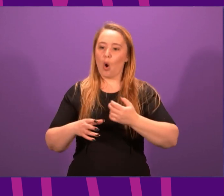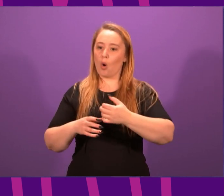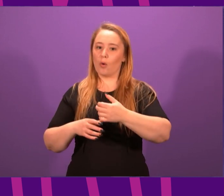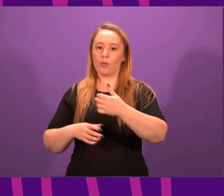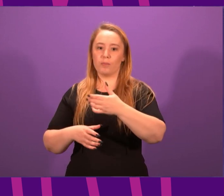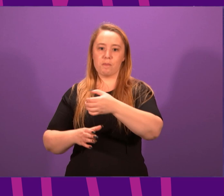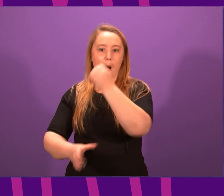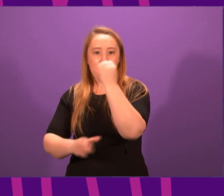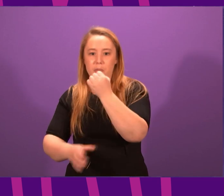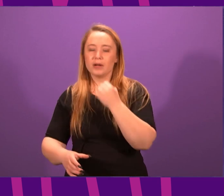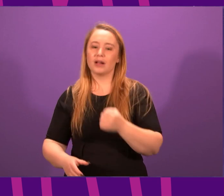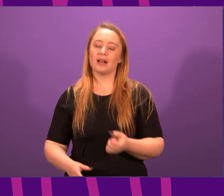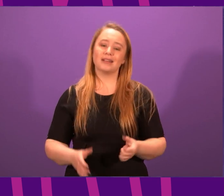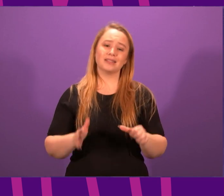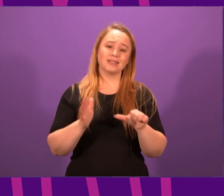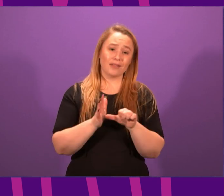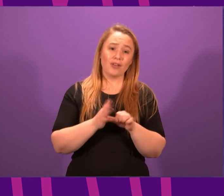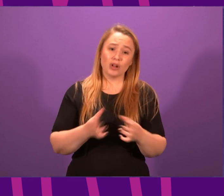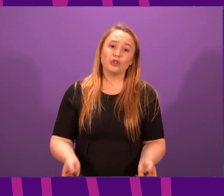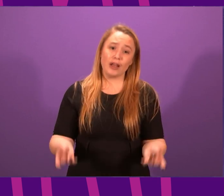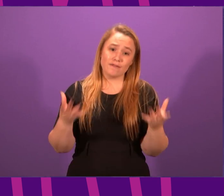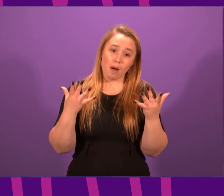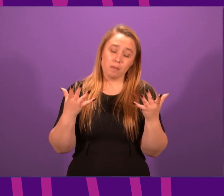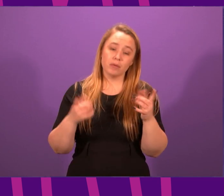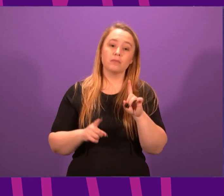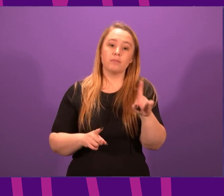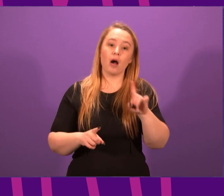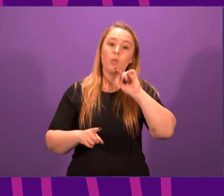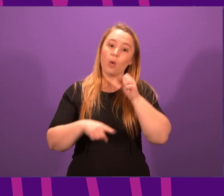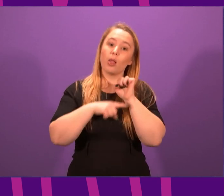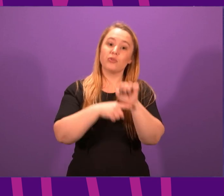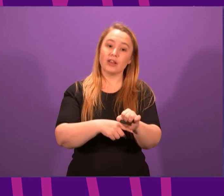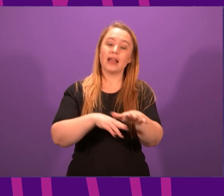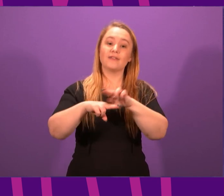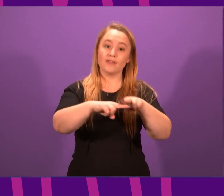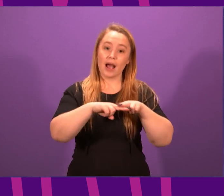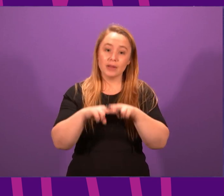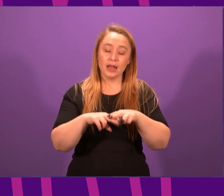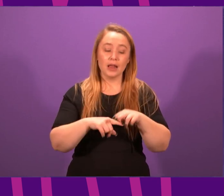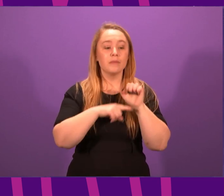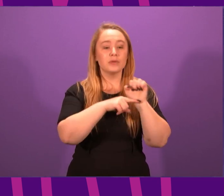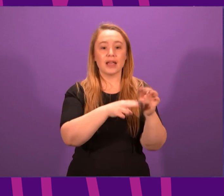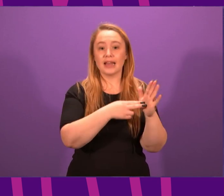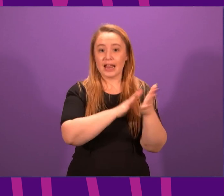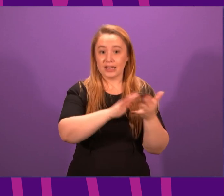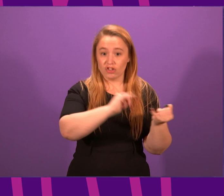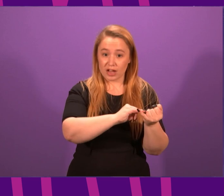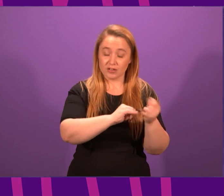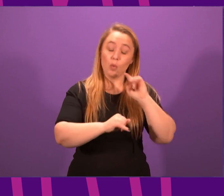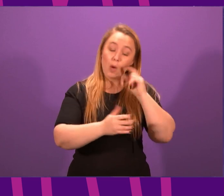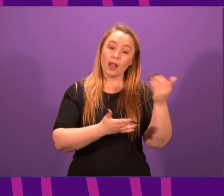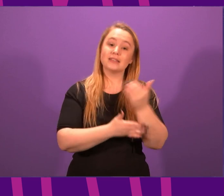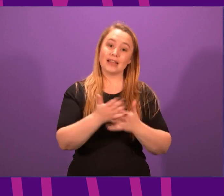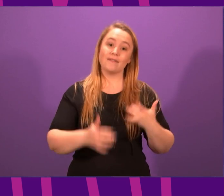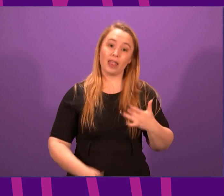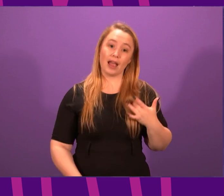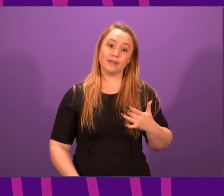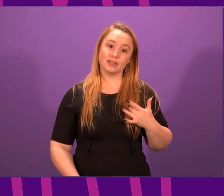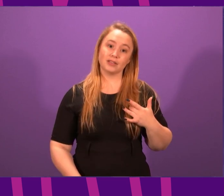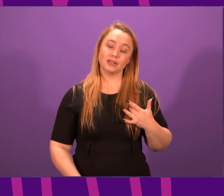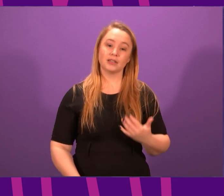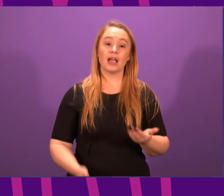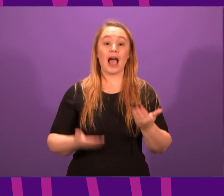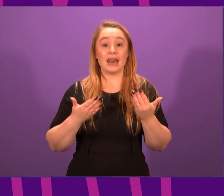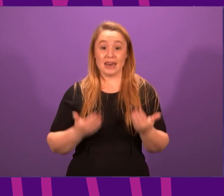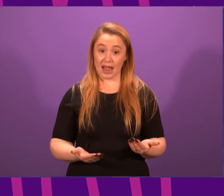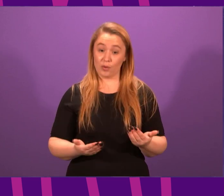hard sacrifices, but they will protect you and your loved ones. They will help protect the NHS and they will save lives. And right now, Presiding